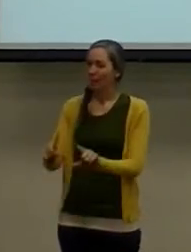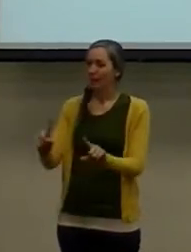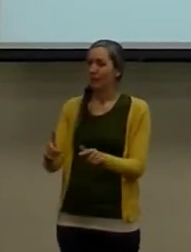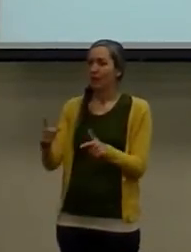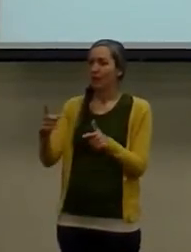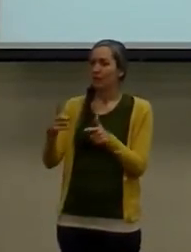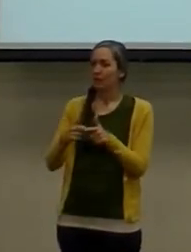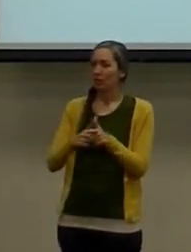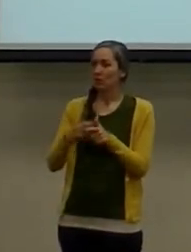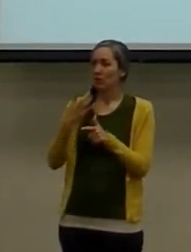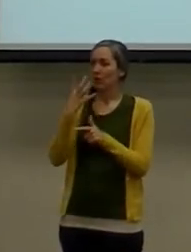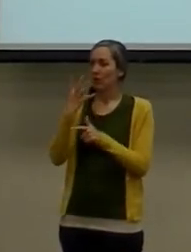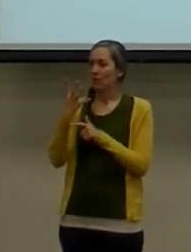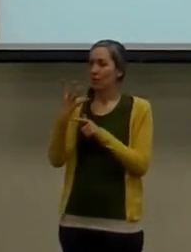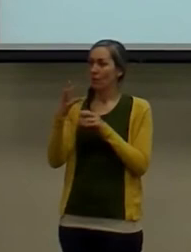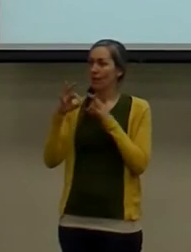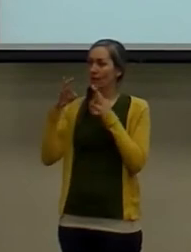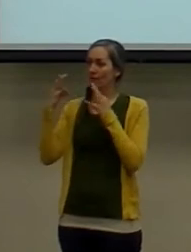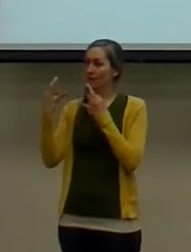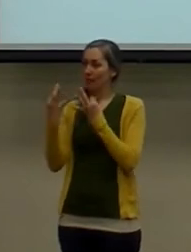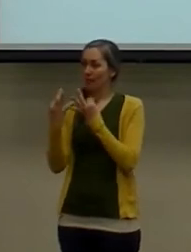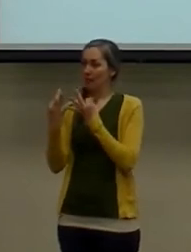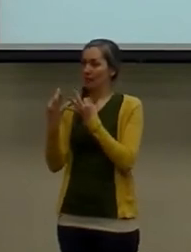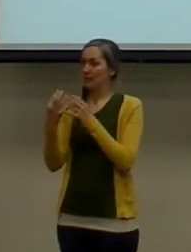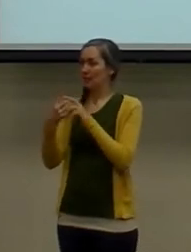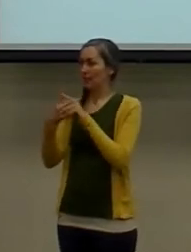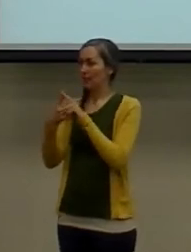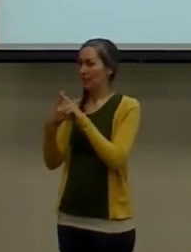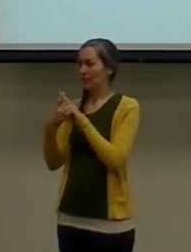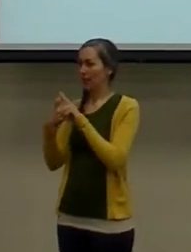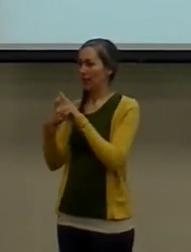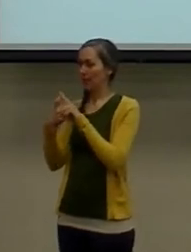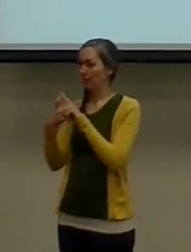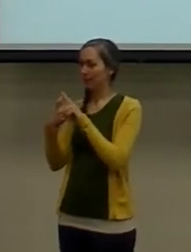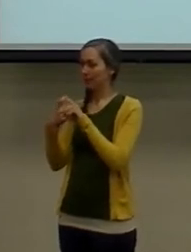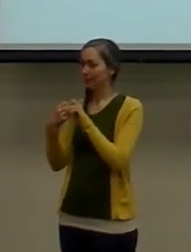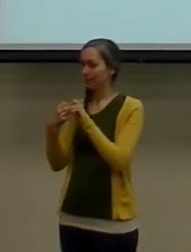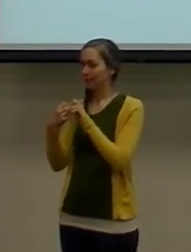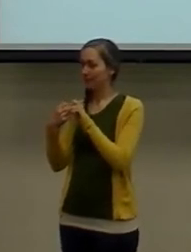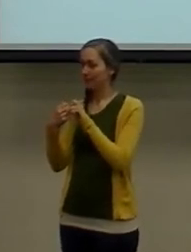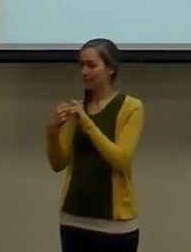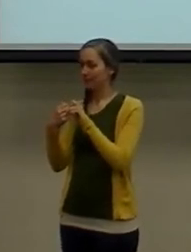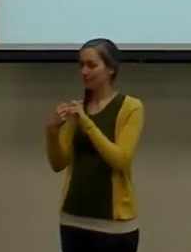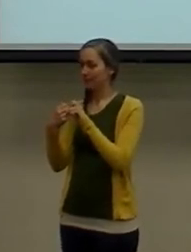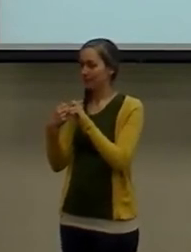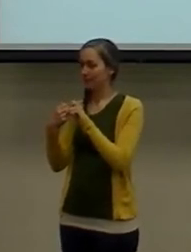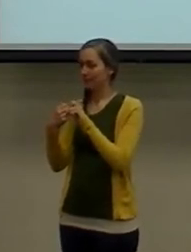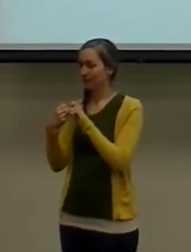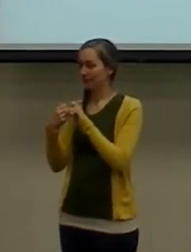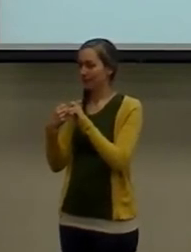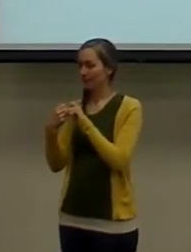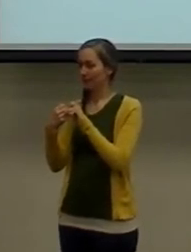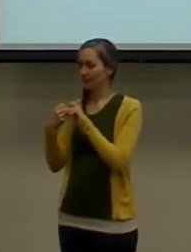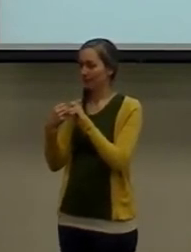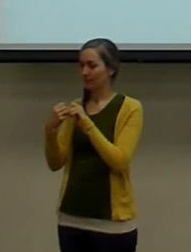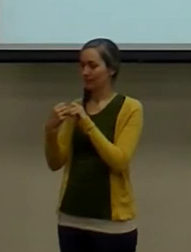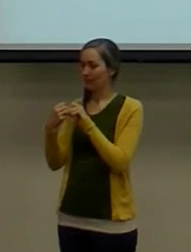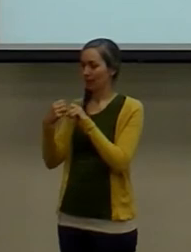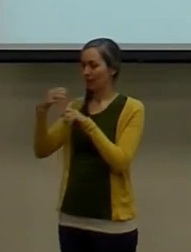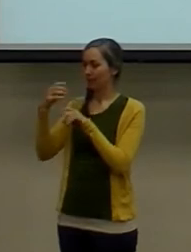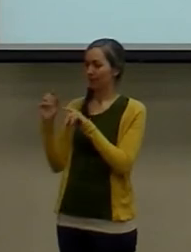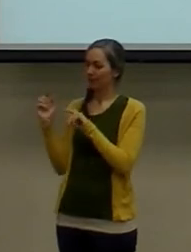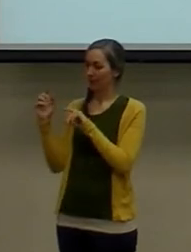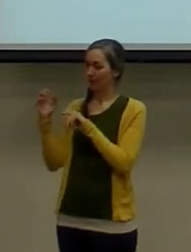arrived in Siam back then. Yi was in Siam back then,